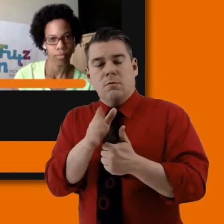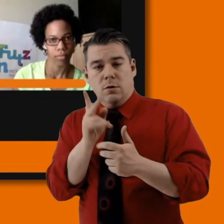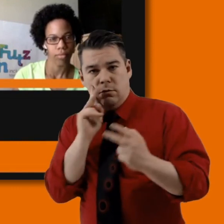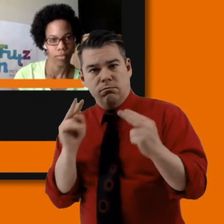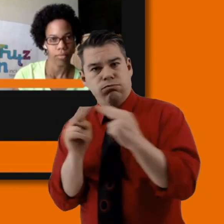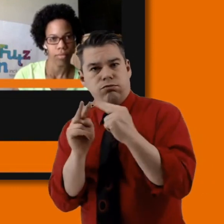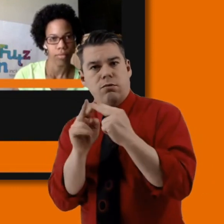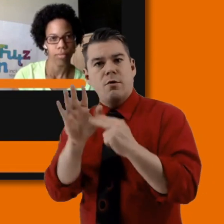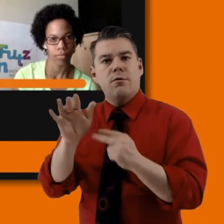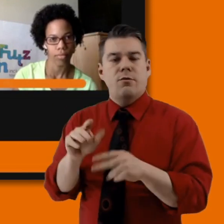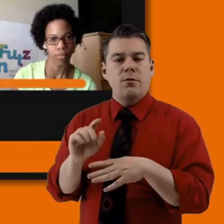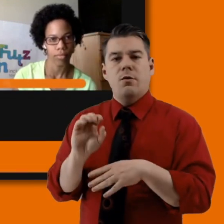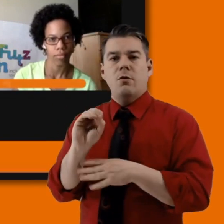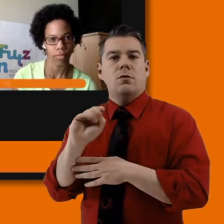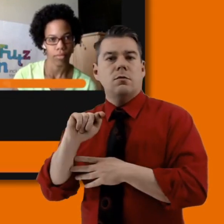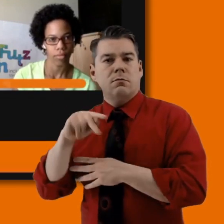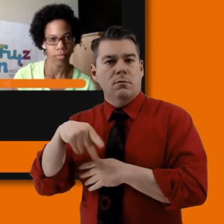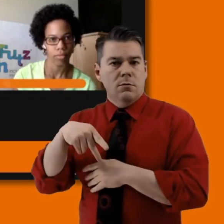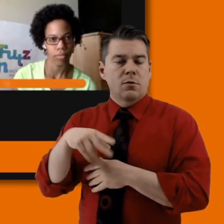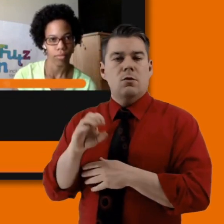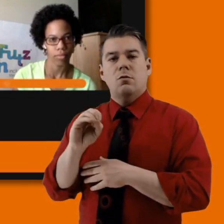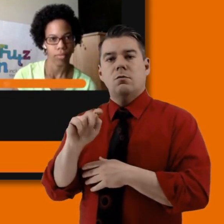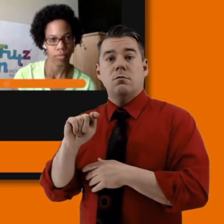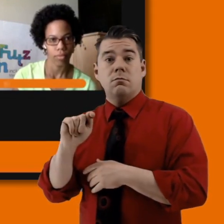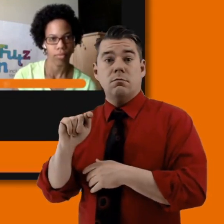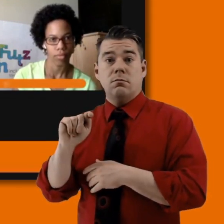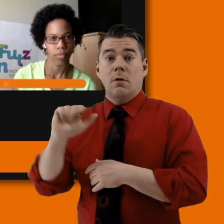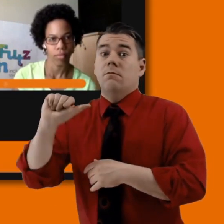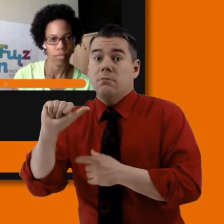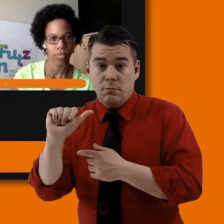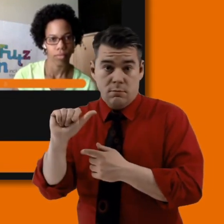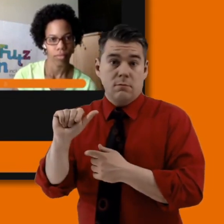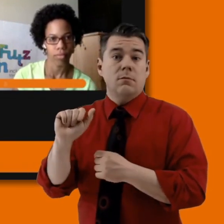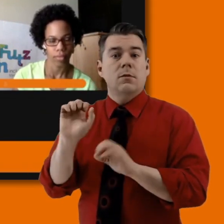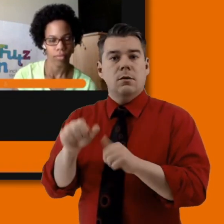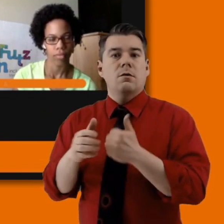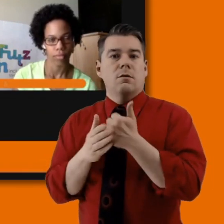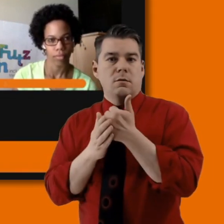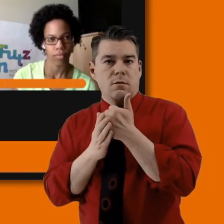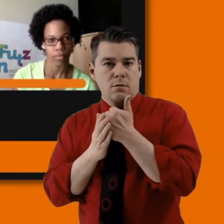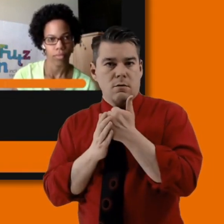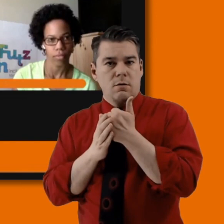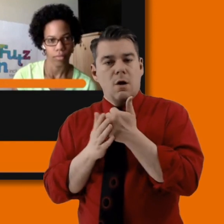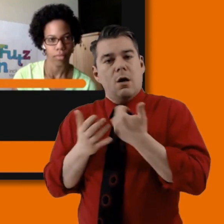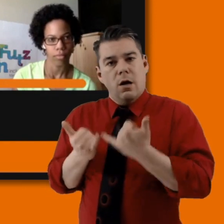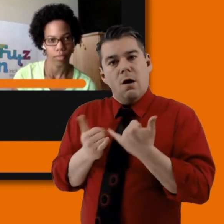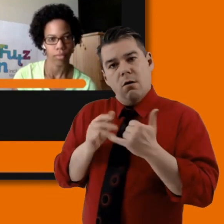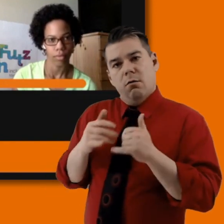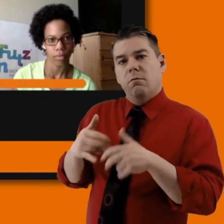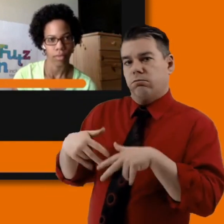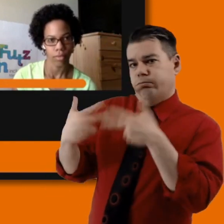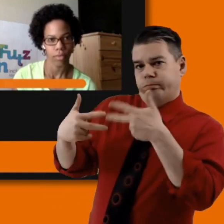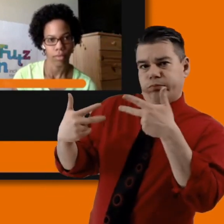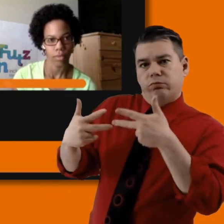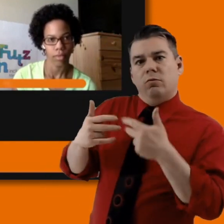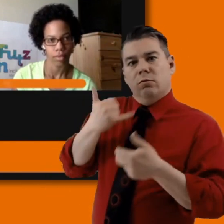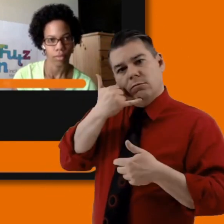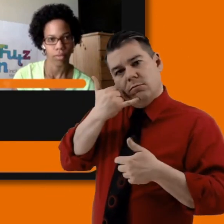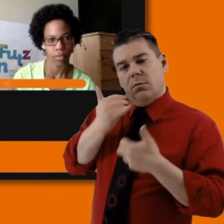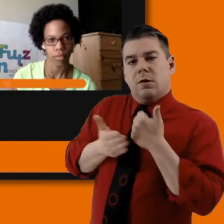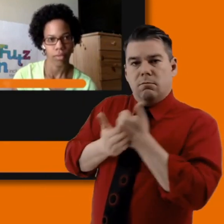their therapist or therapy assistant, because now they're allowed to provide the services in that way. So we do a lot